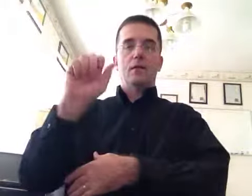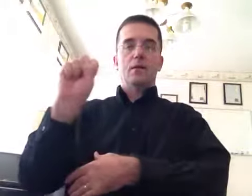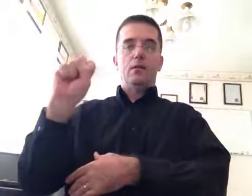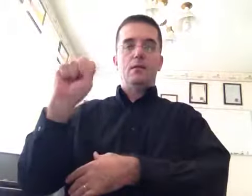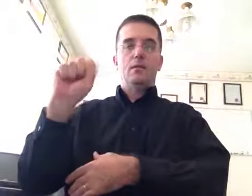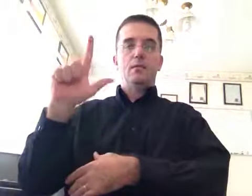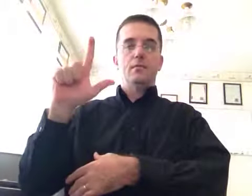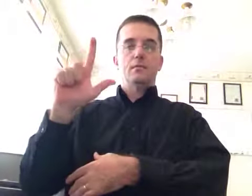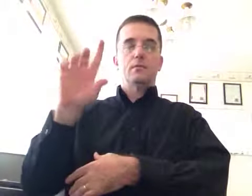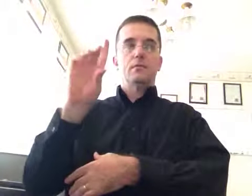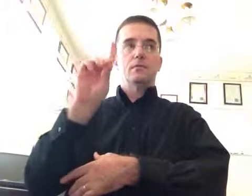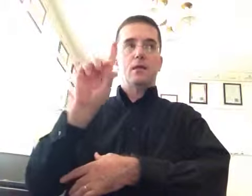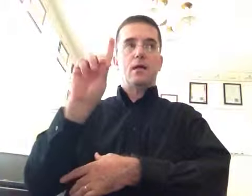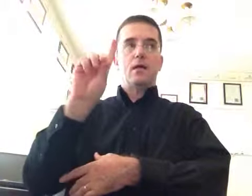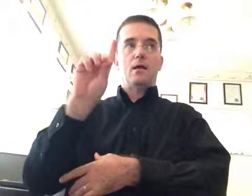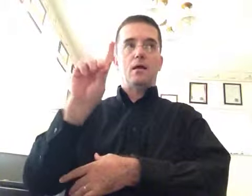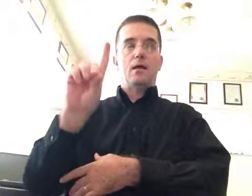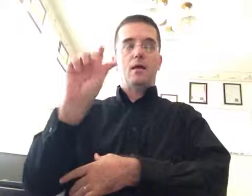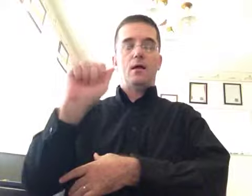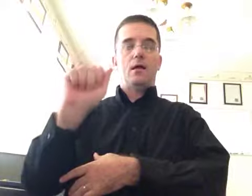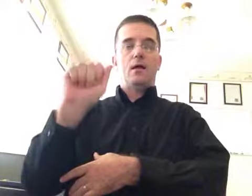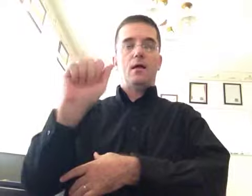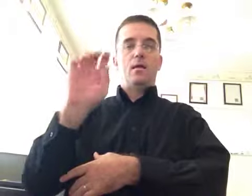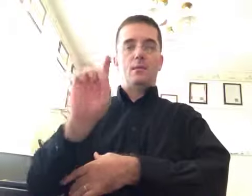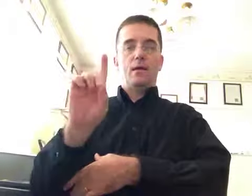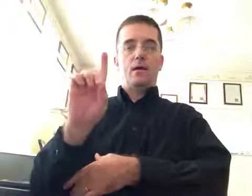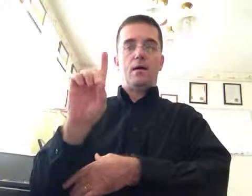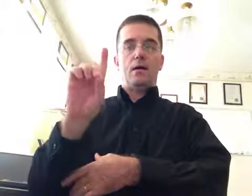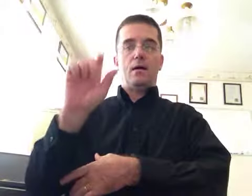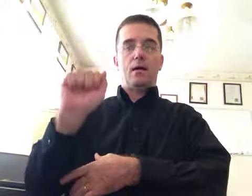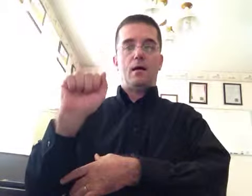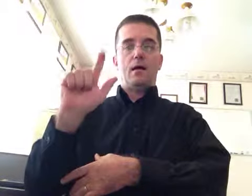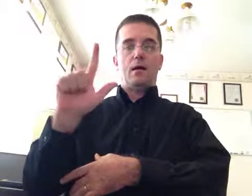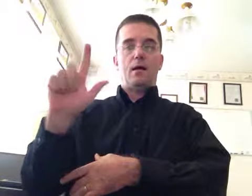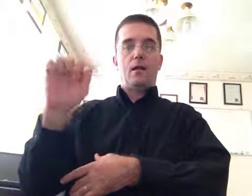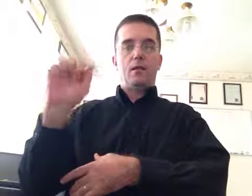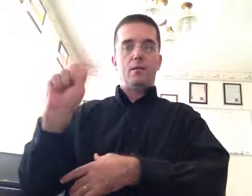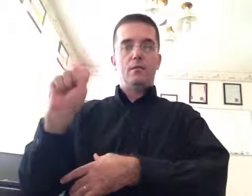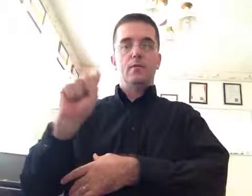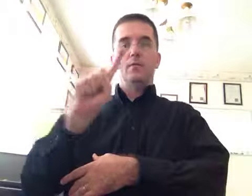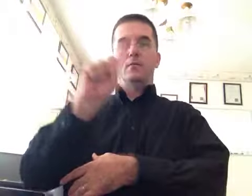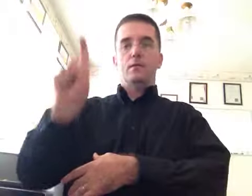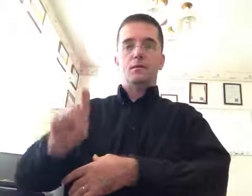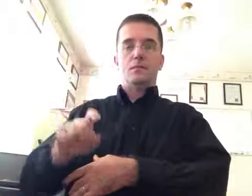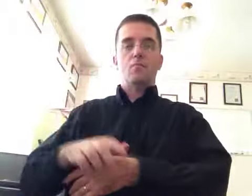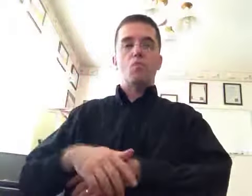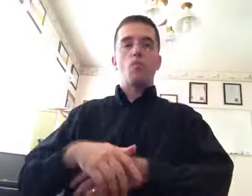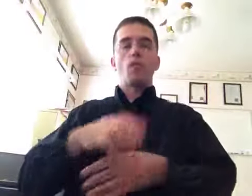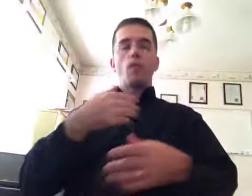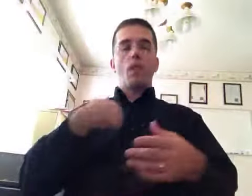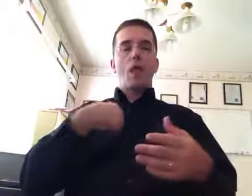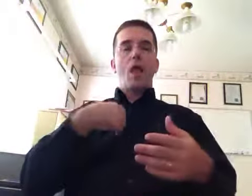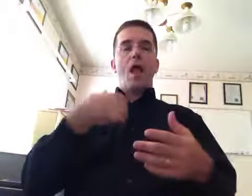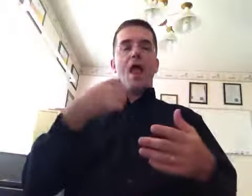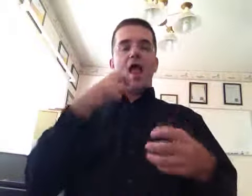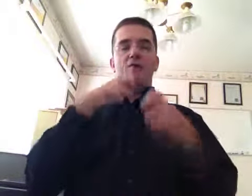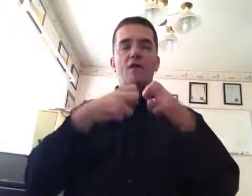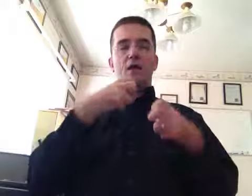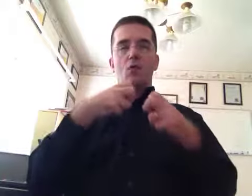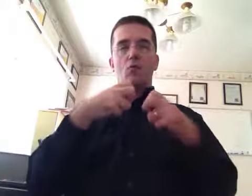with a $5.7 million question. Wow. But today's is just a couple $100 a month. That'll work. I heard